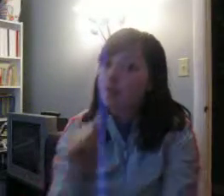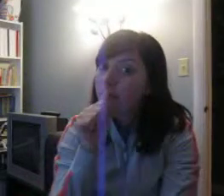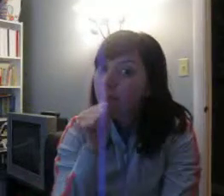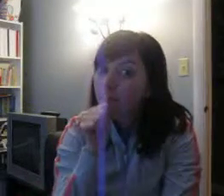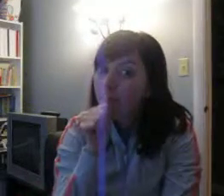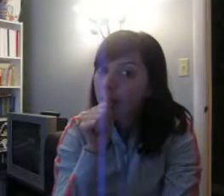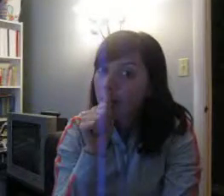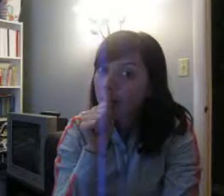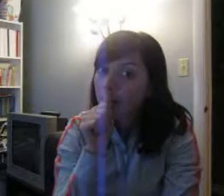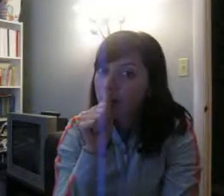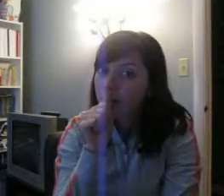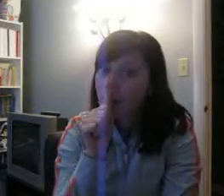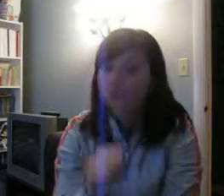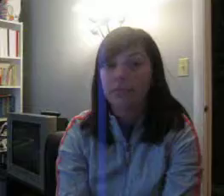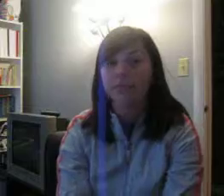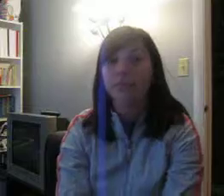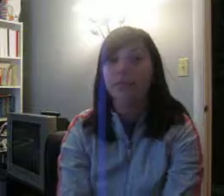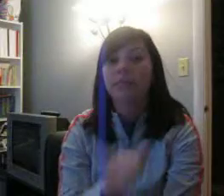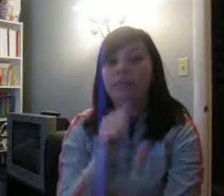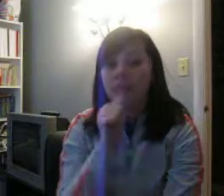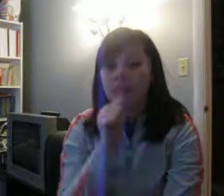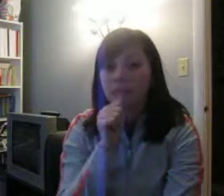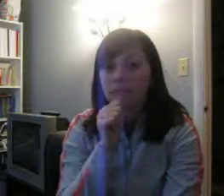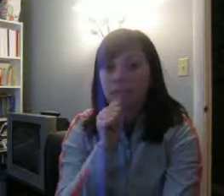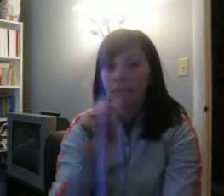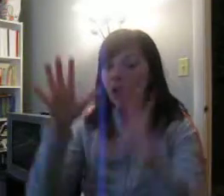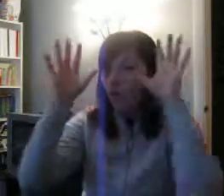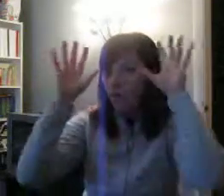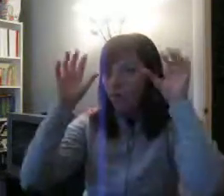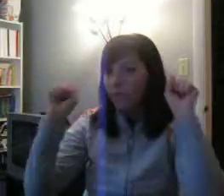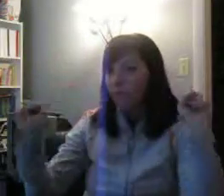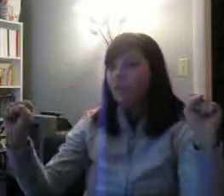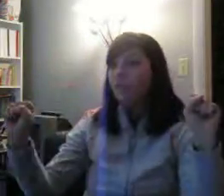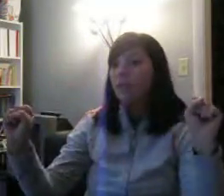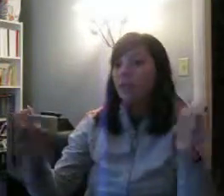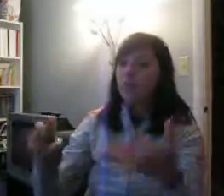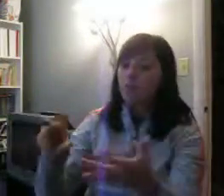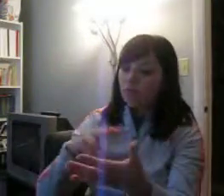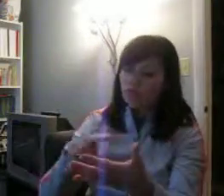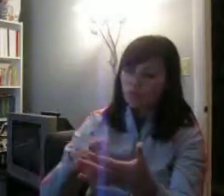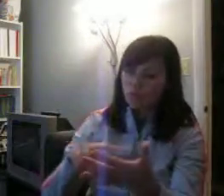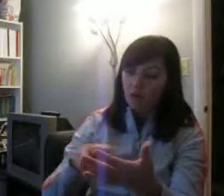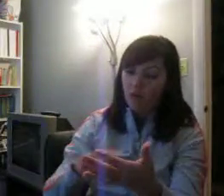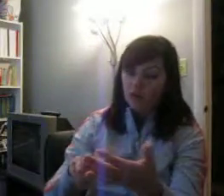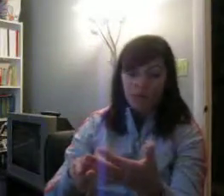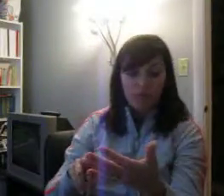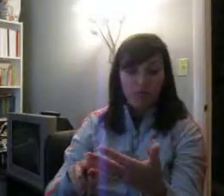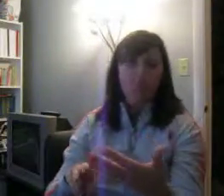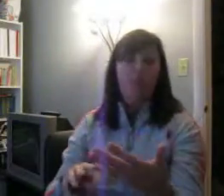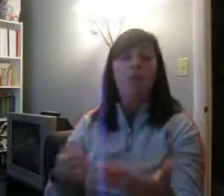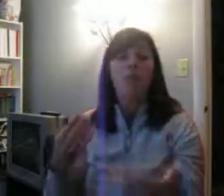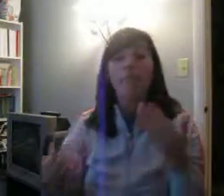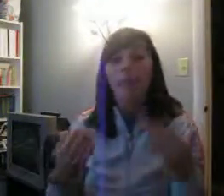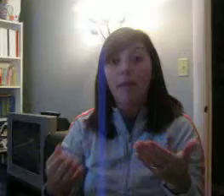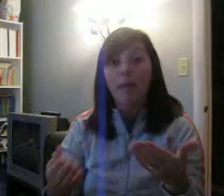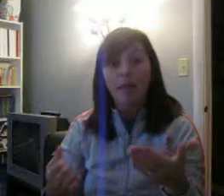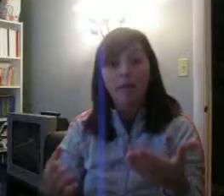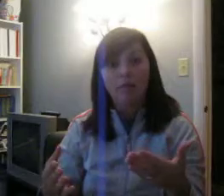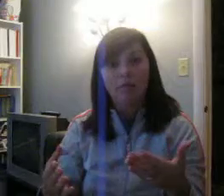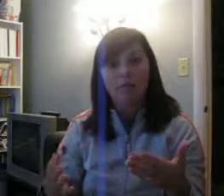the president, the same thing, he reads it over, he might love it, he'll sign it right then and there, and it's